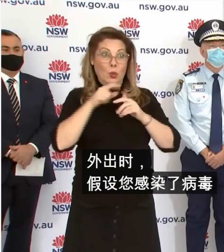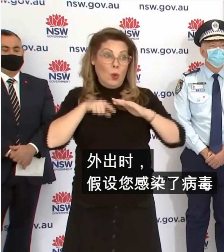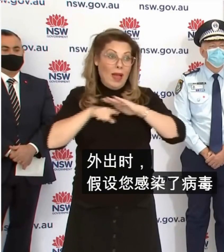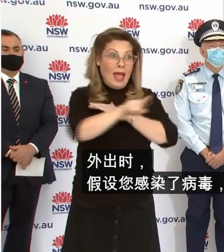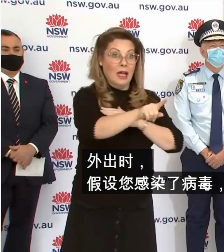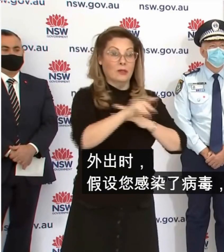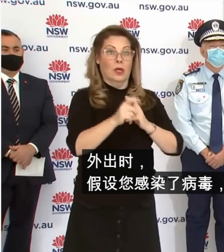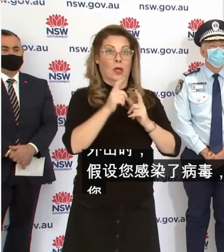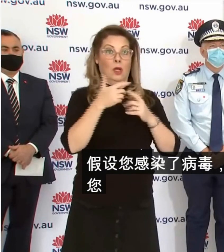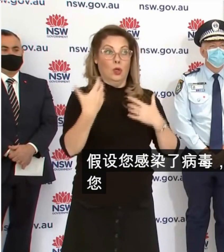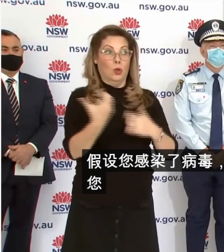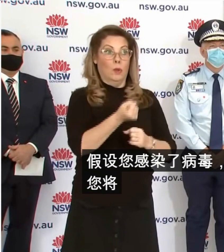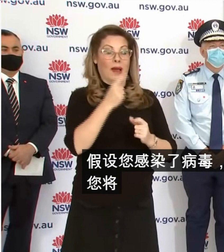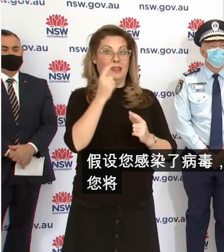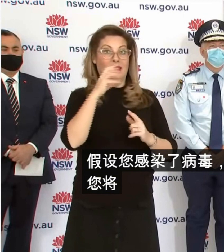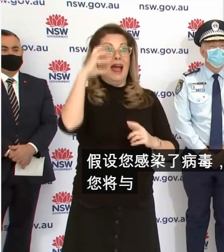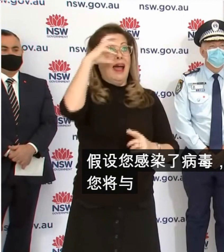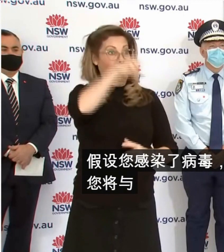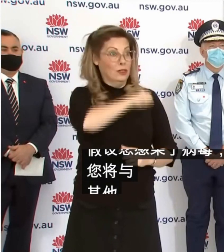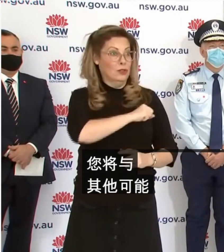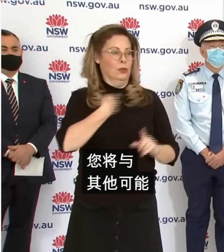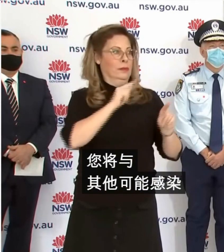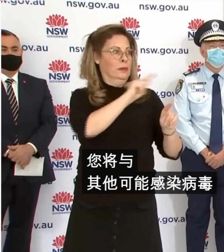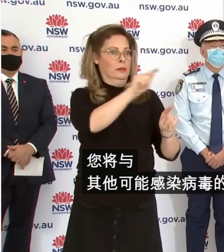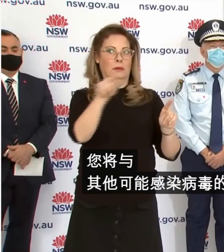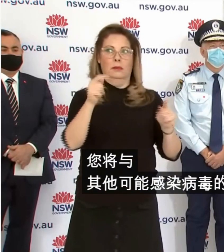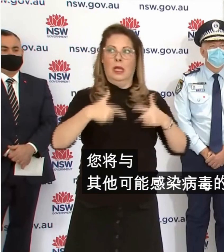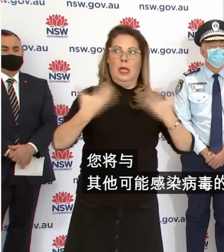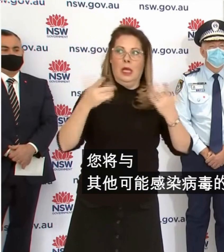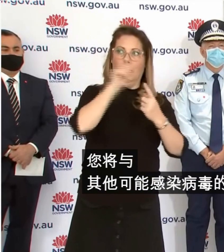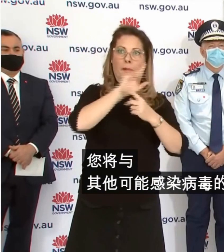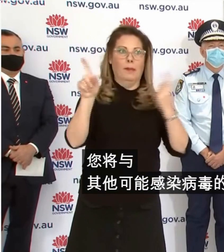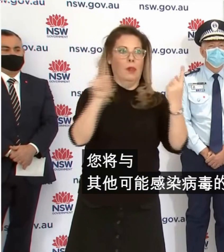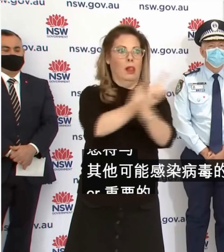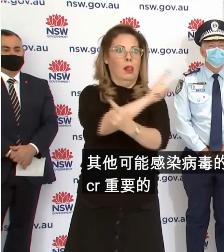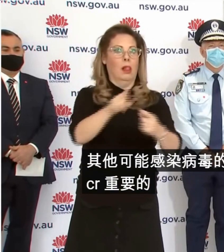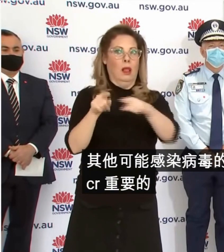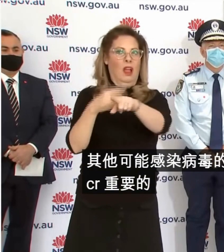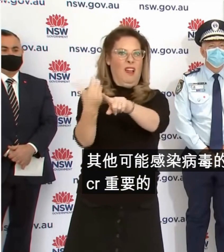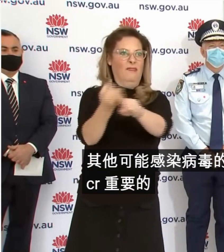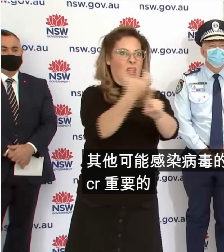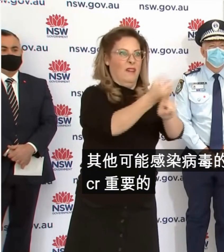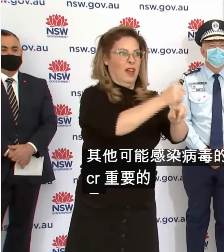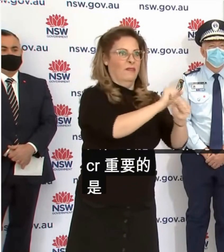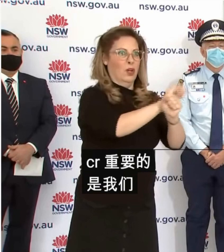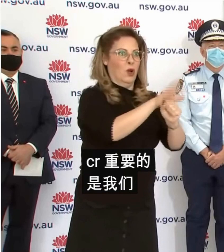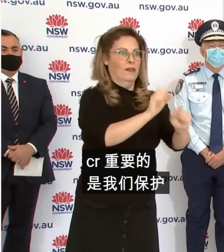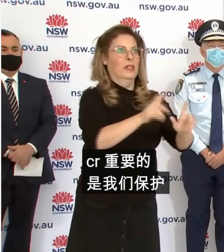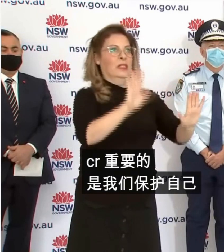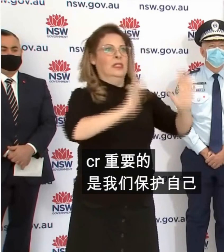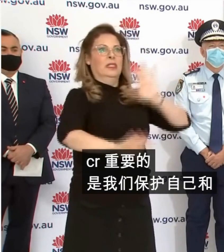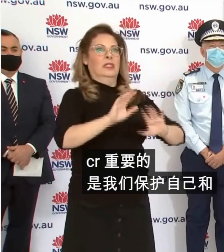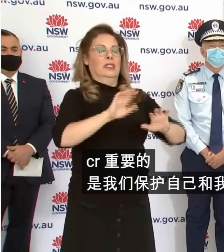the infection or that you will come in contact with anyone else that may have the infection. it is critical that